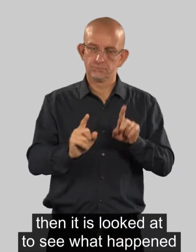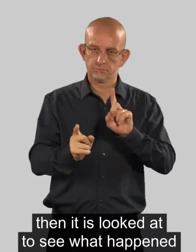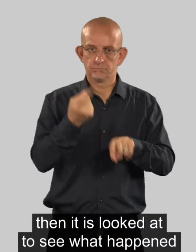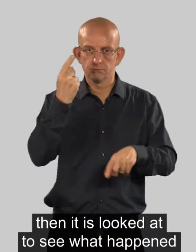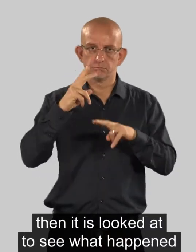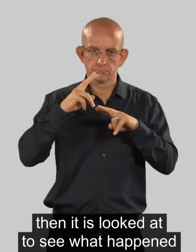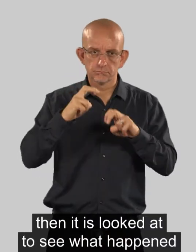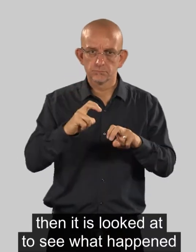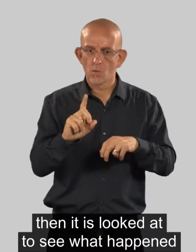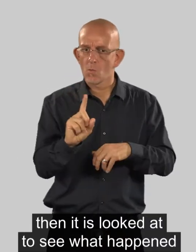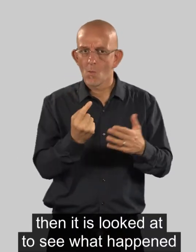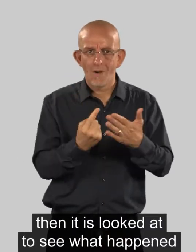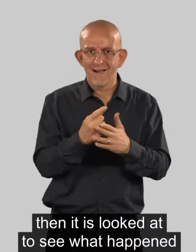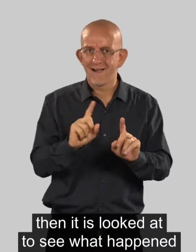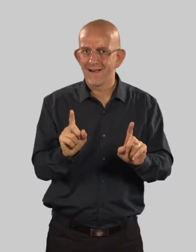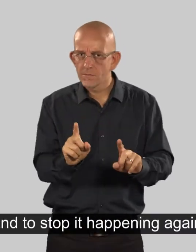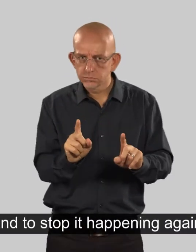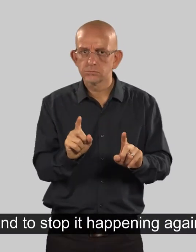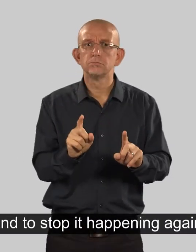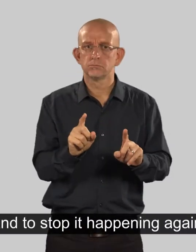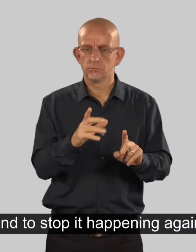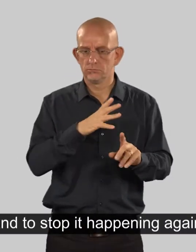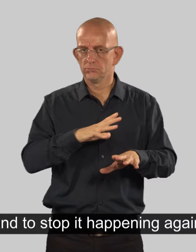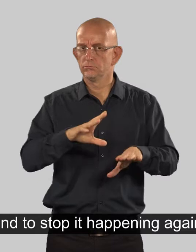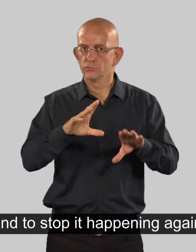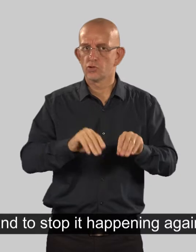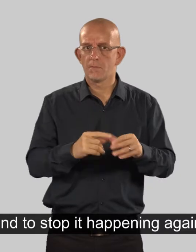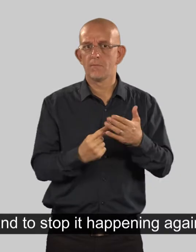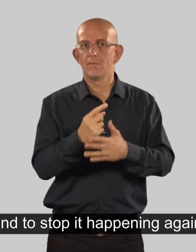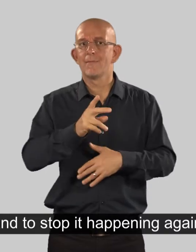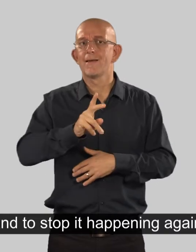happened and to stop it happening again.